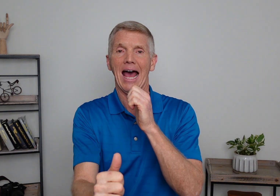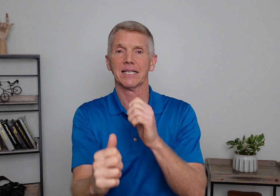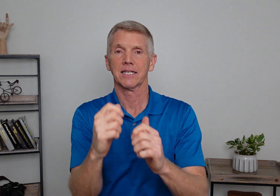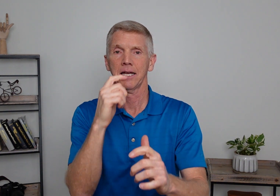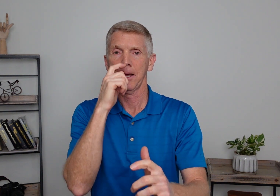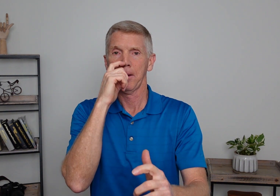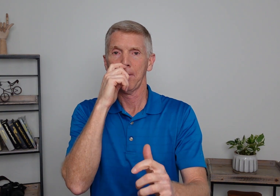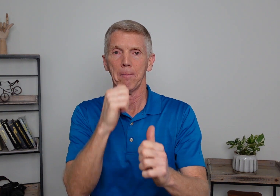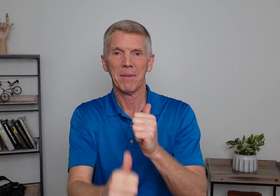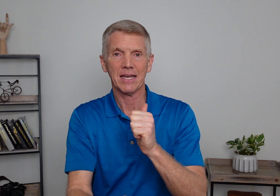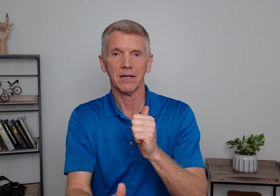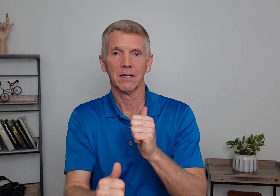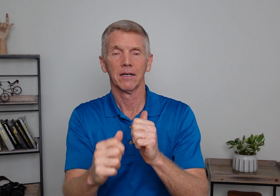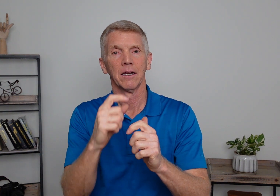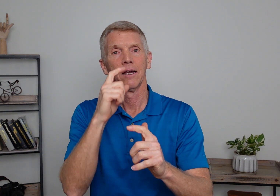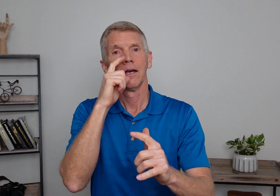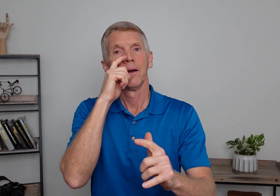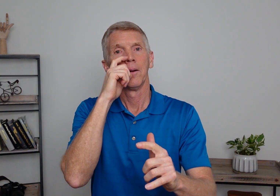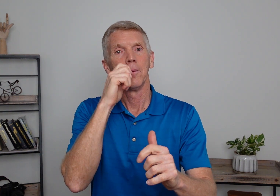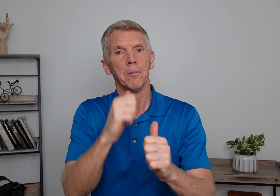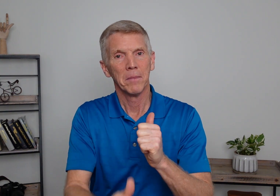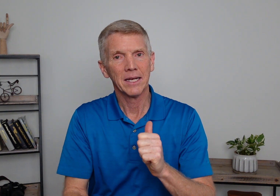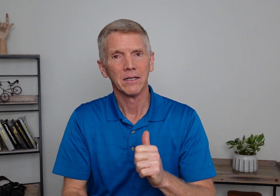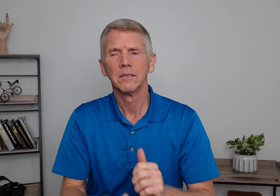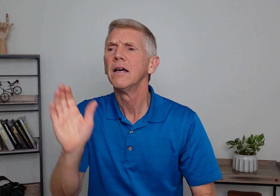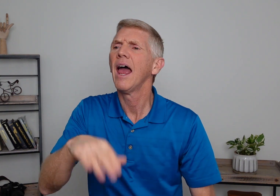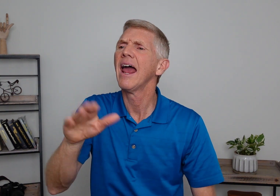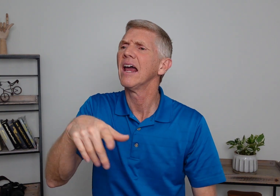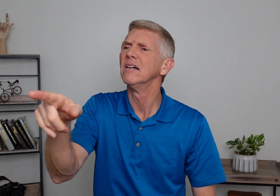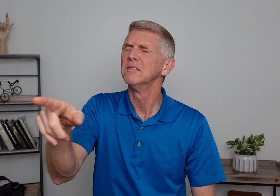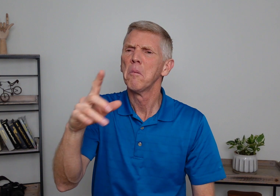pass. Mean. Mean. Hey.